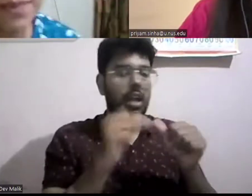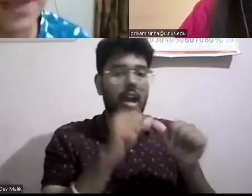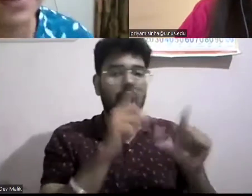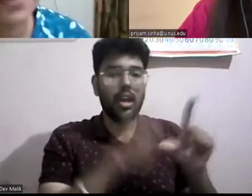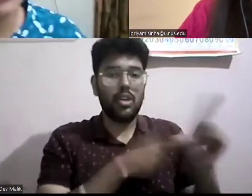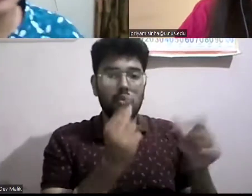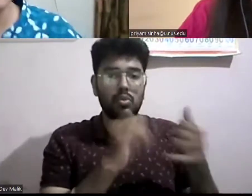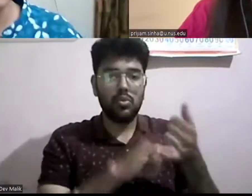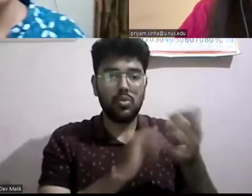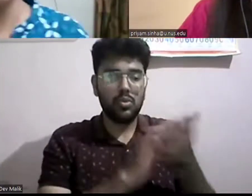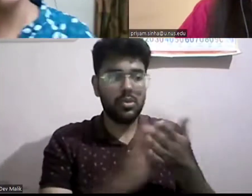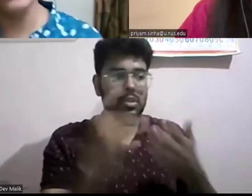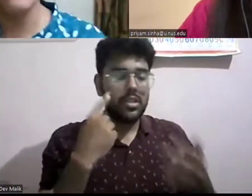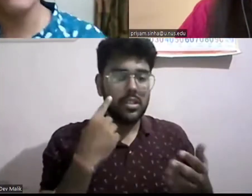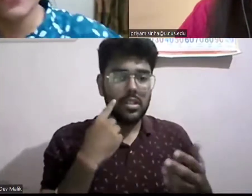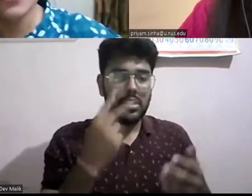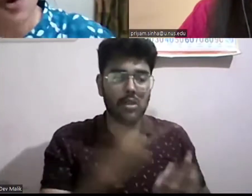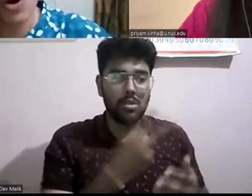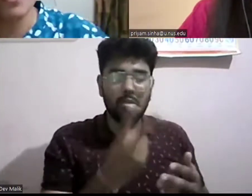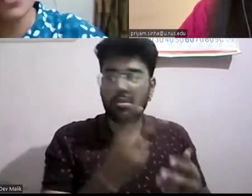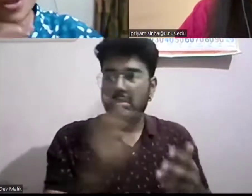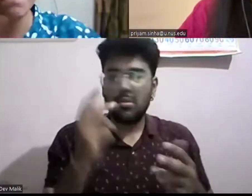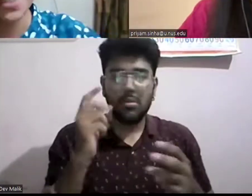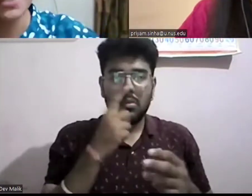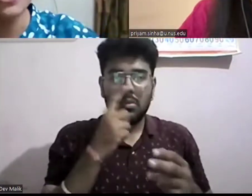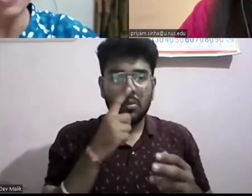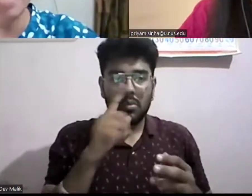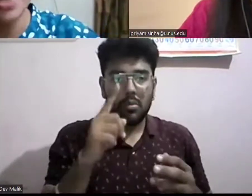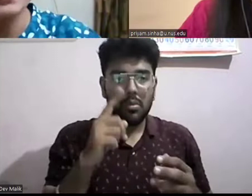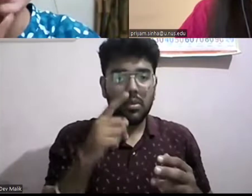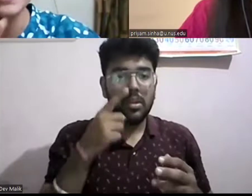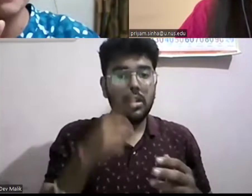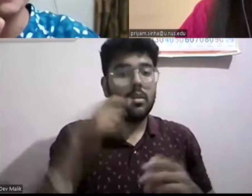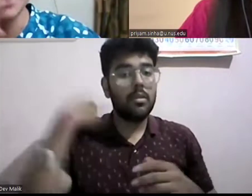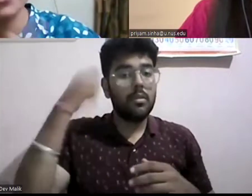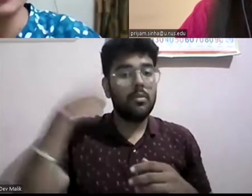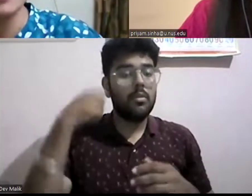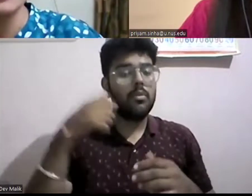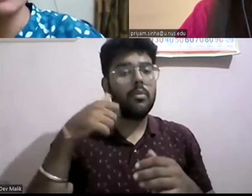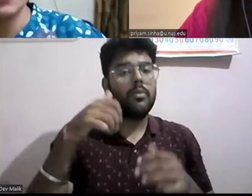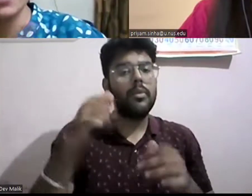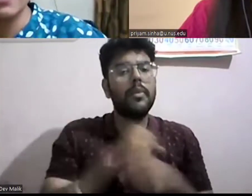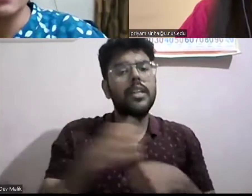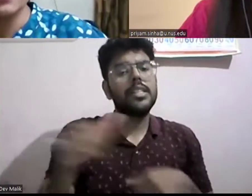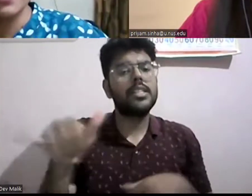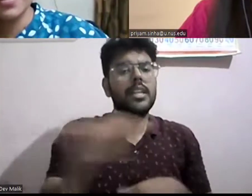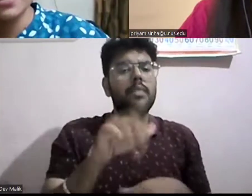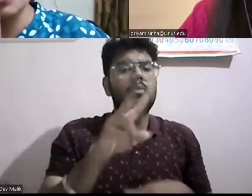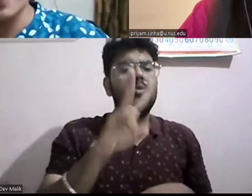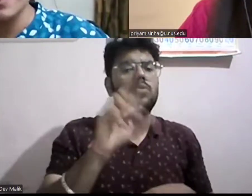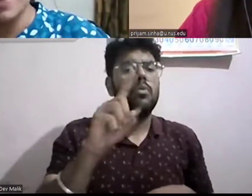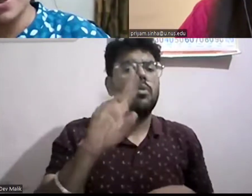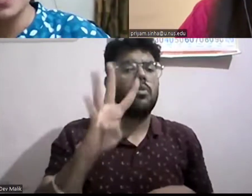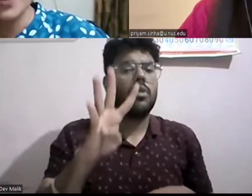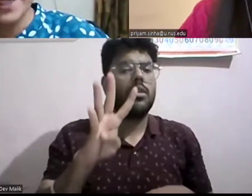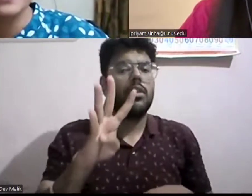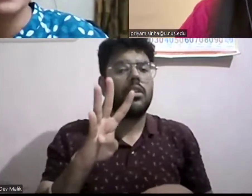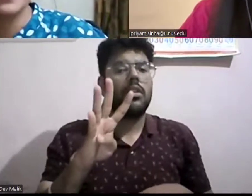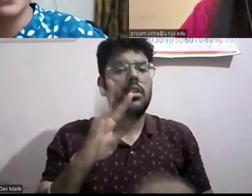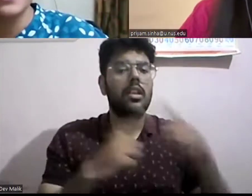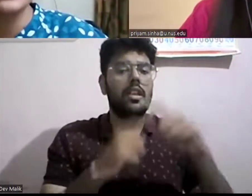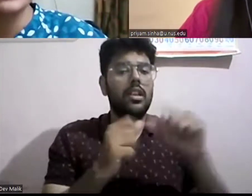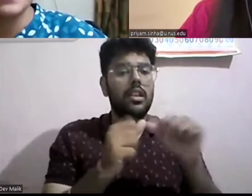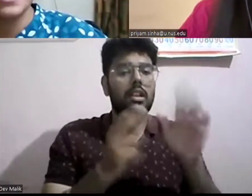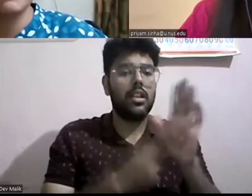these women, and these are the films which are almost made, around the same time, 2014. Tanu Ed's Manu also